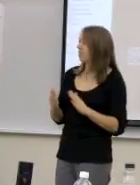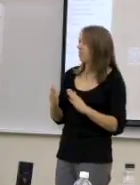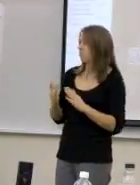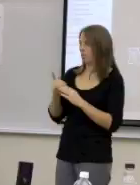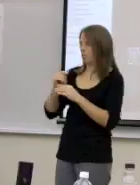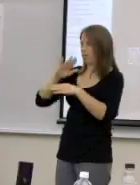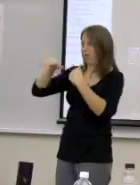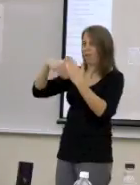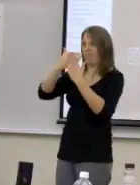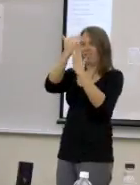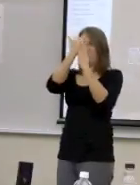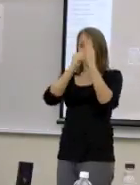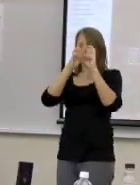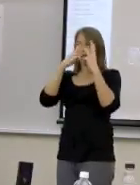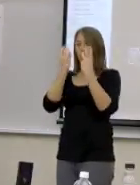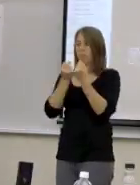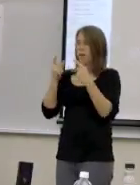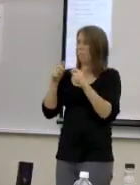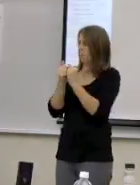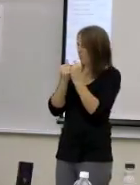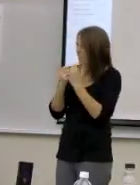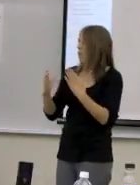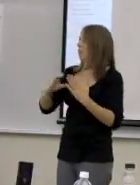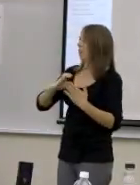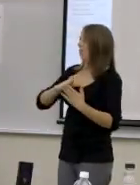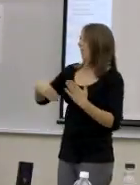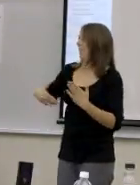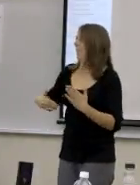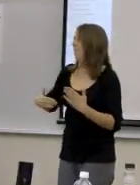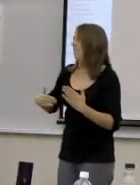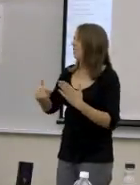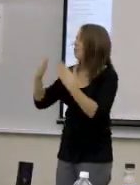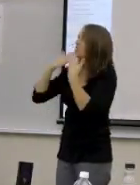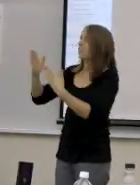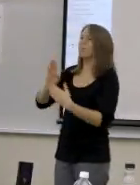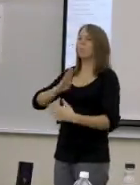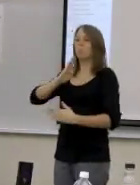committee. So hands off to our board for getting all this down.